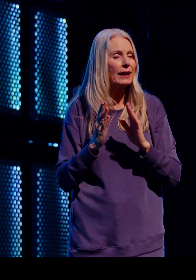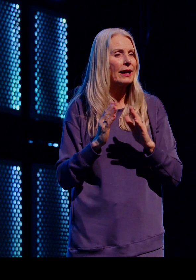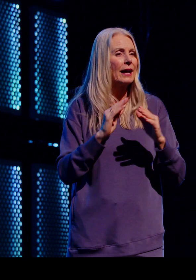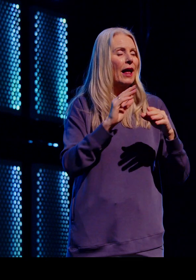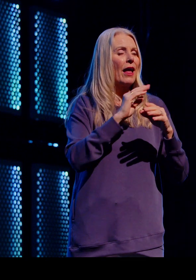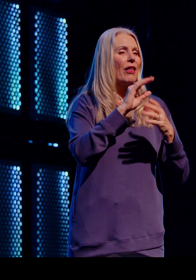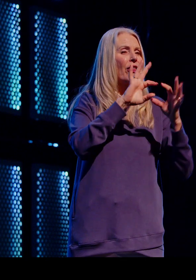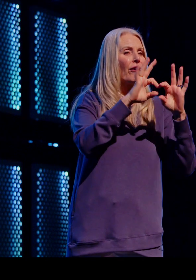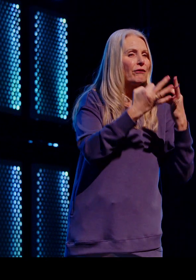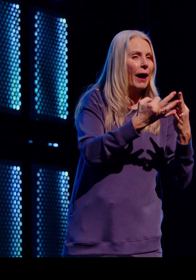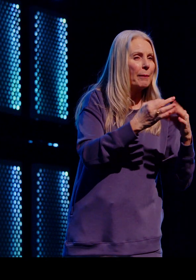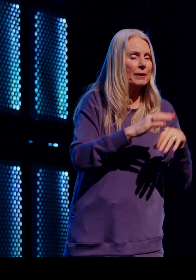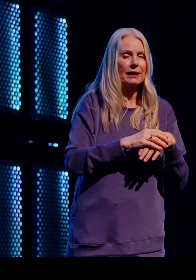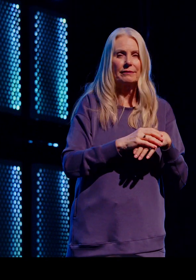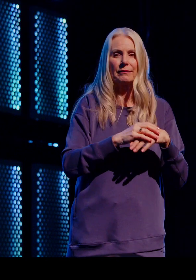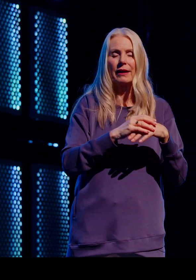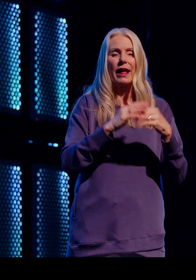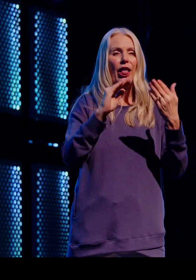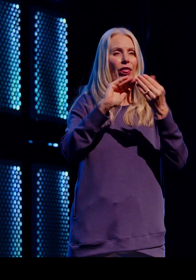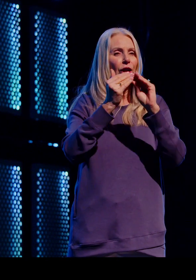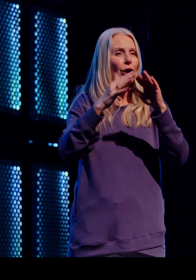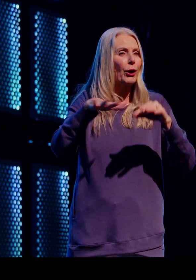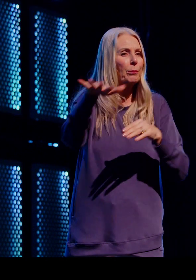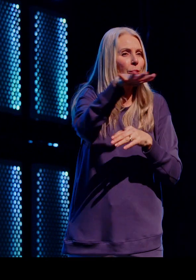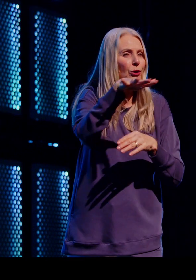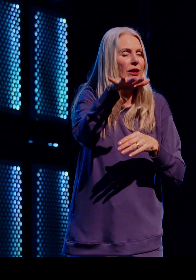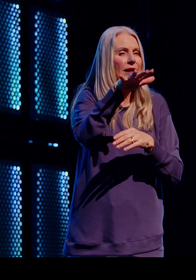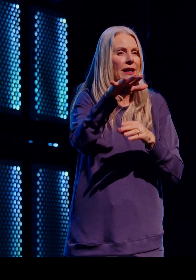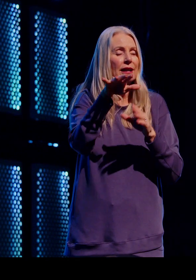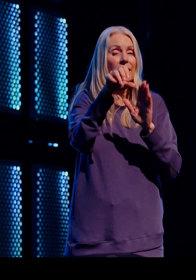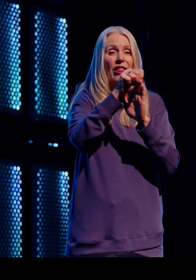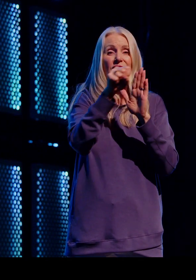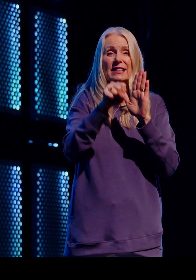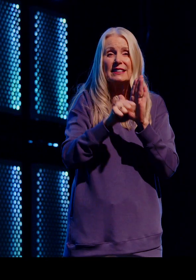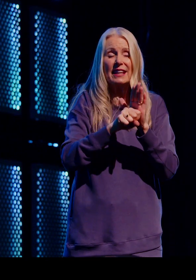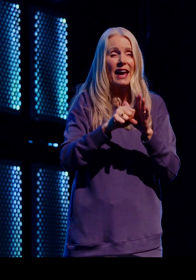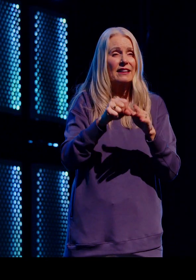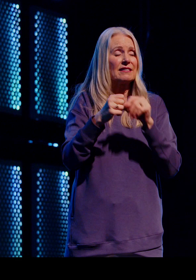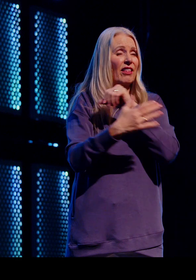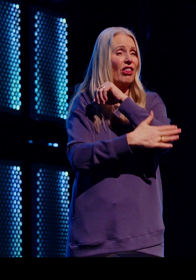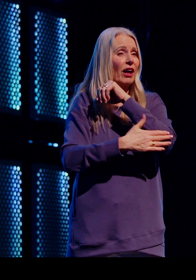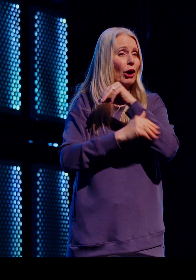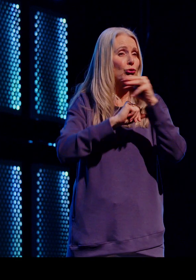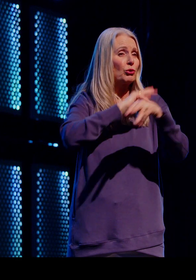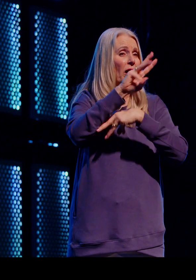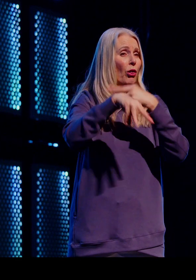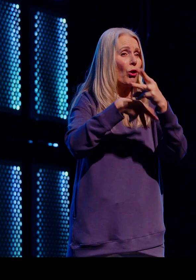community, their state, their country, and the world.